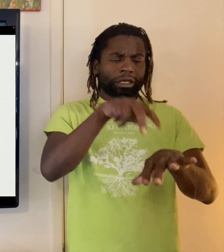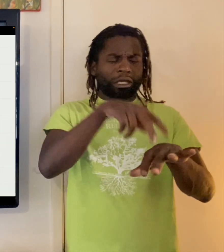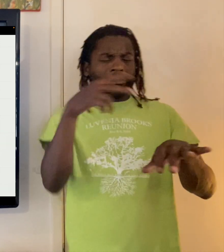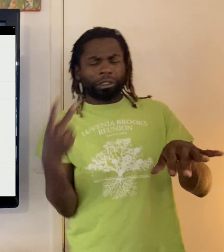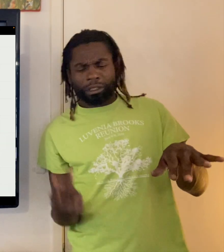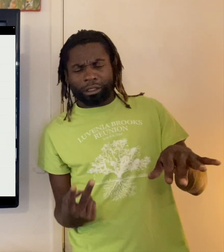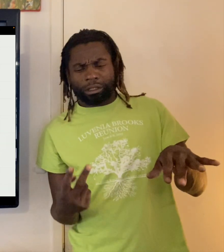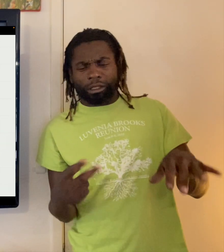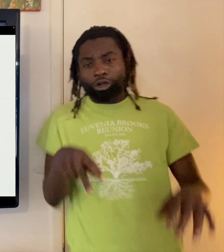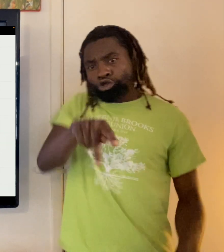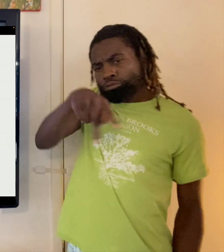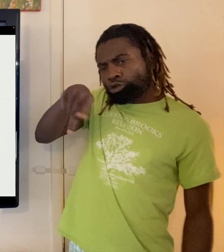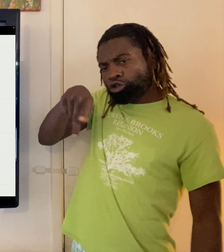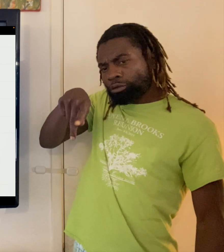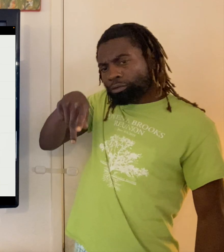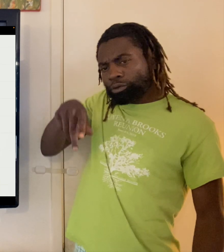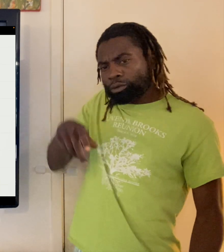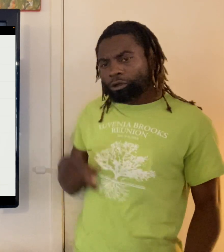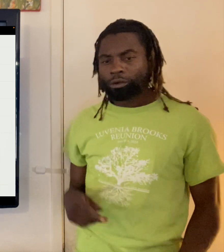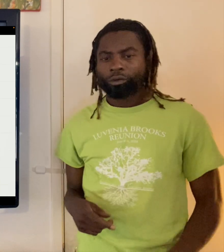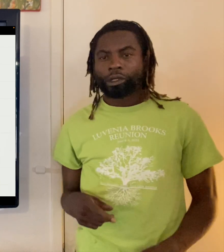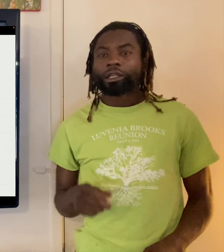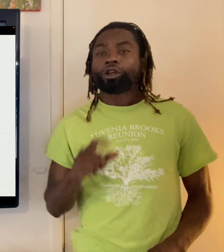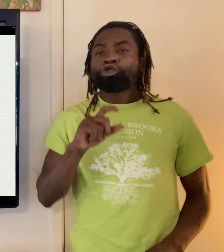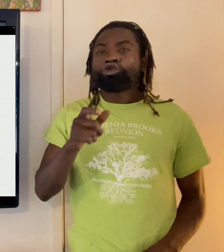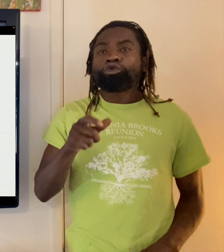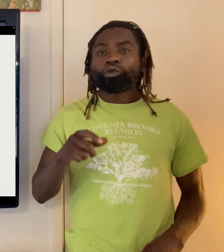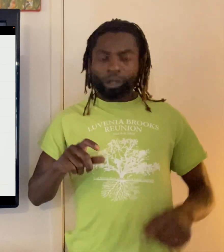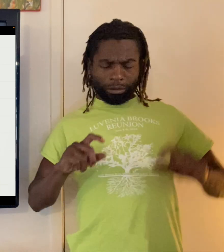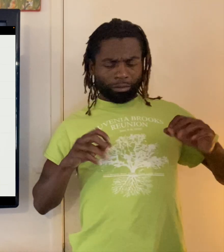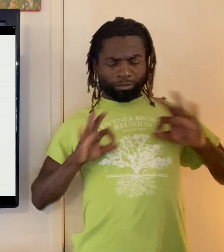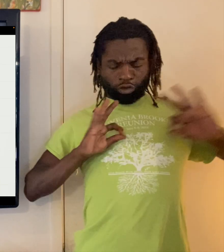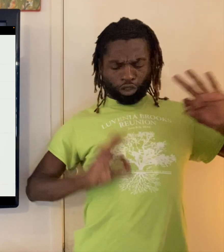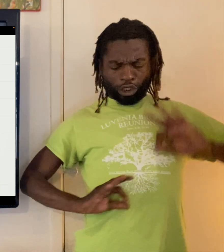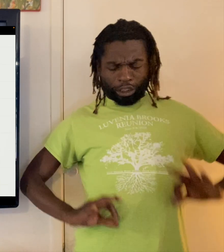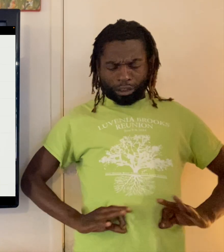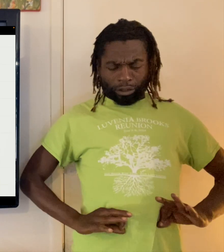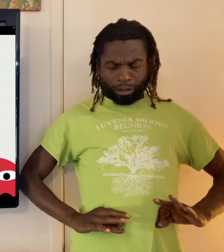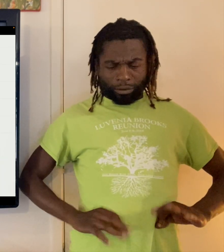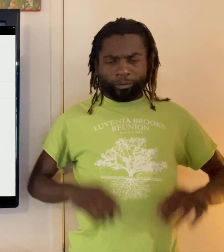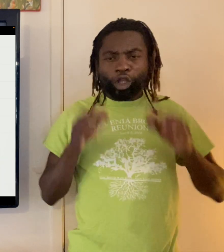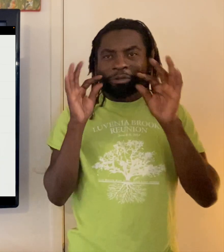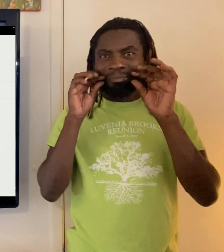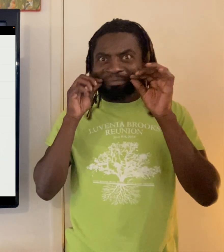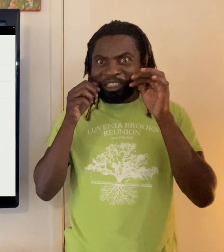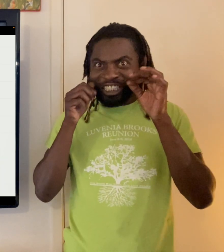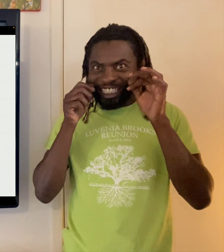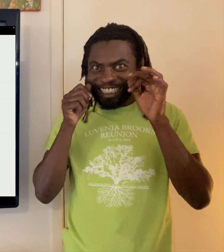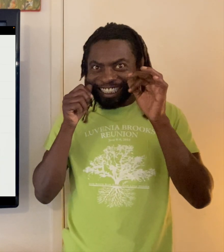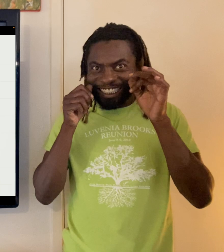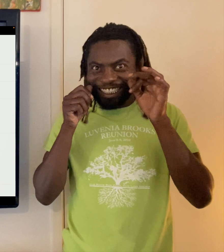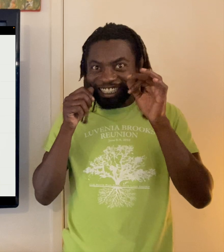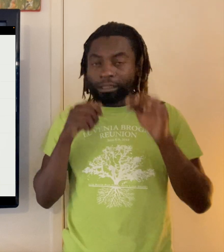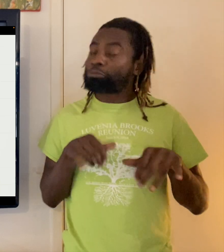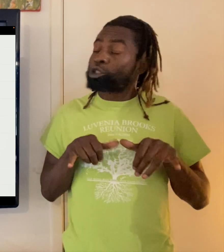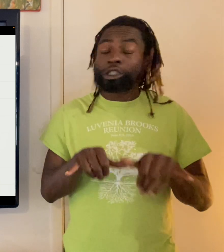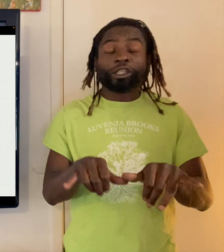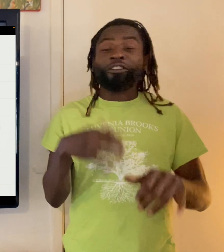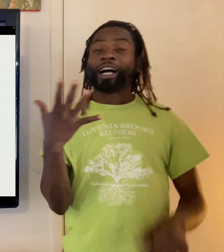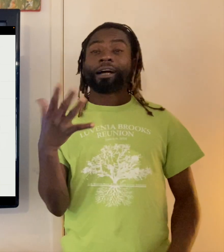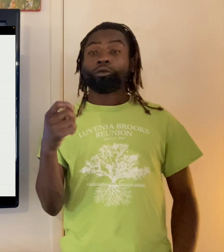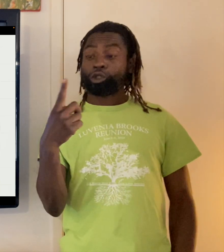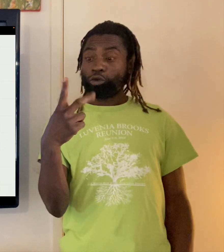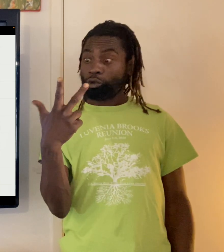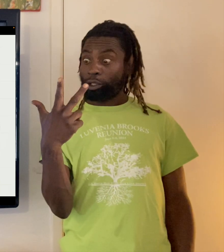down, purple with green polka dots and all with mustaches, there are still 5. 1, 2, 3,